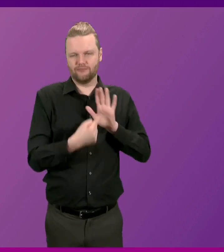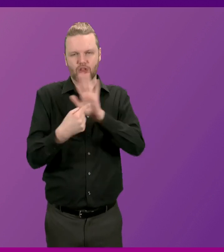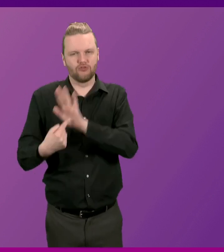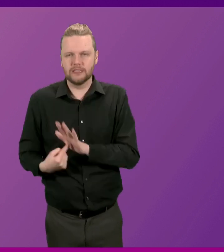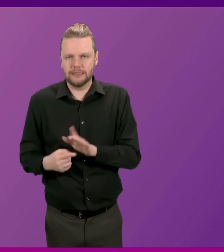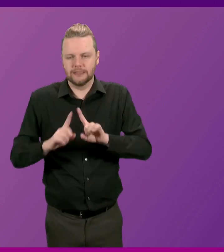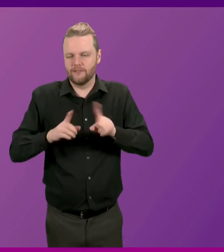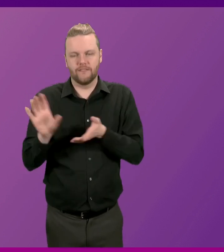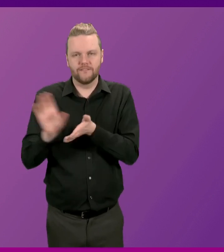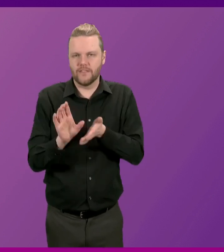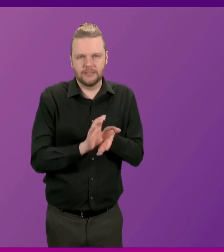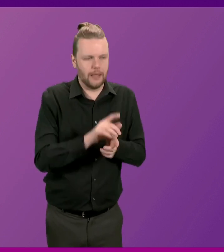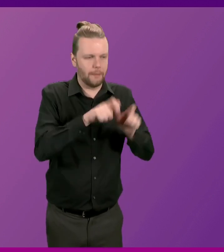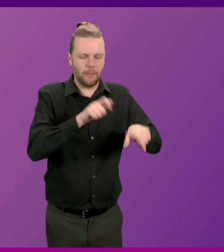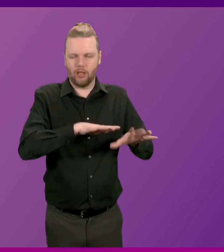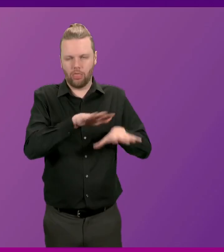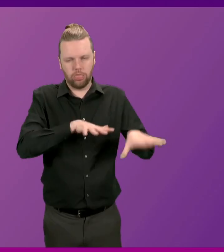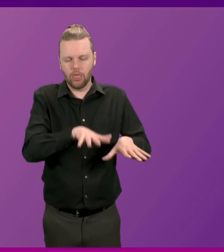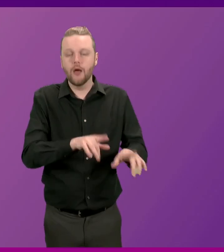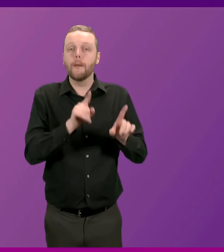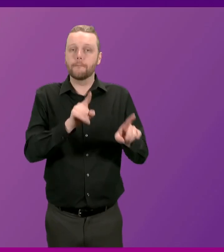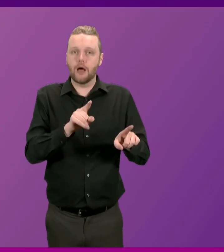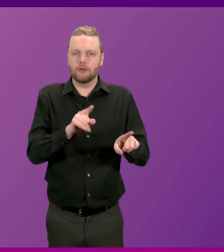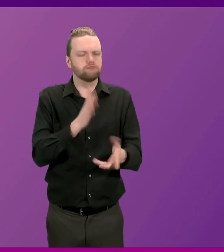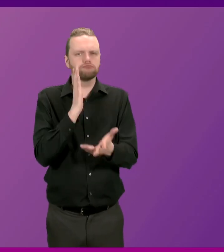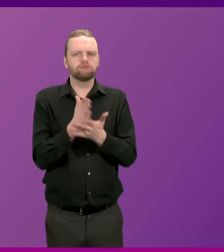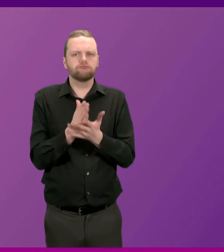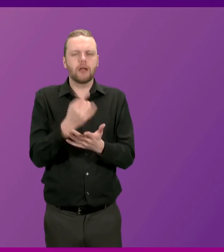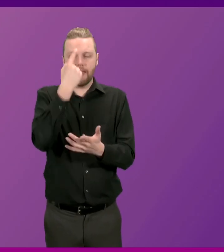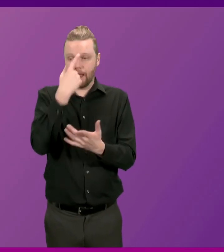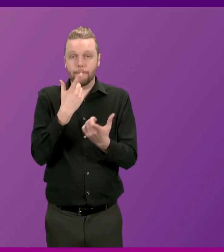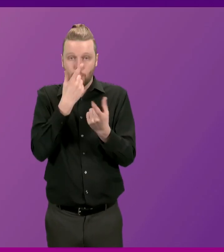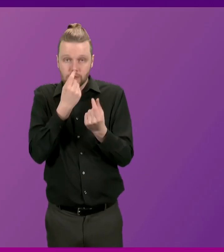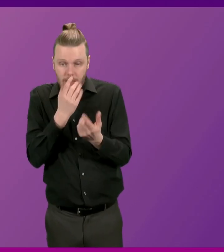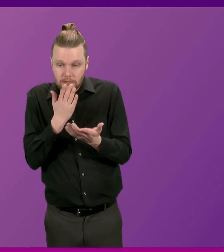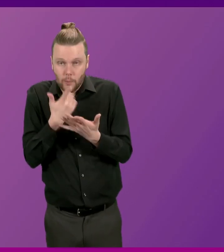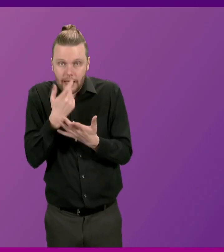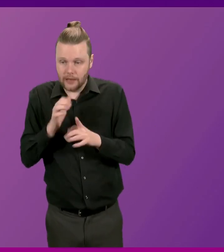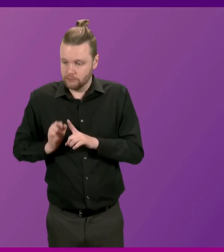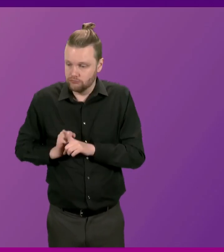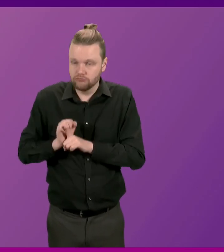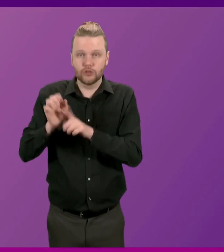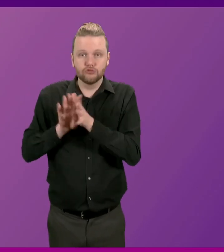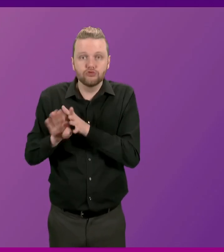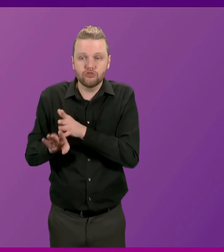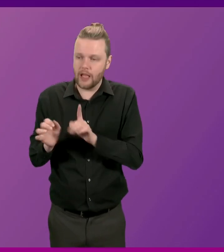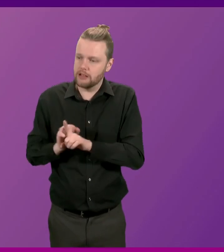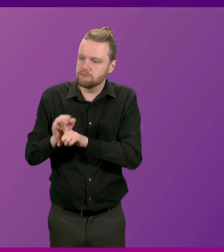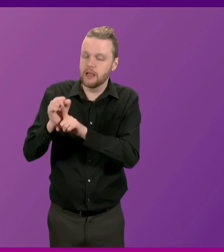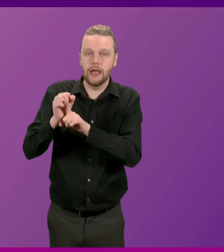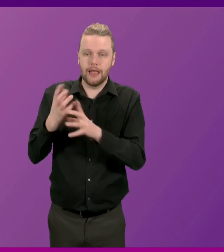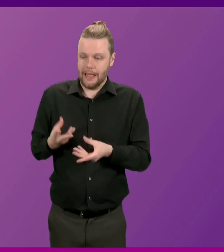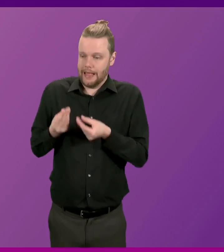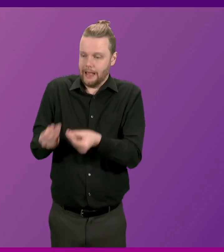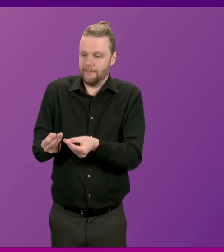funding, people being overstretched. But I think absolutely, I think wherever there's possibilities to train people up to be able to provide